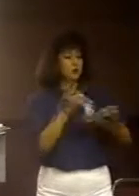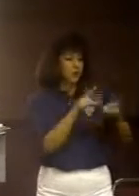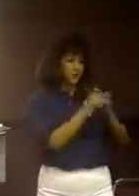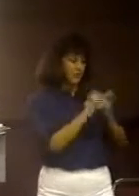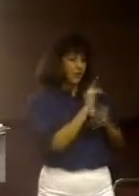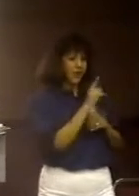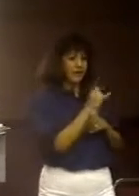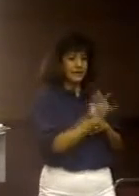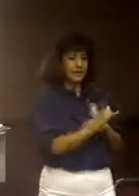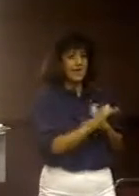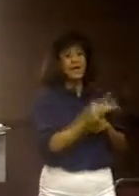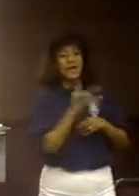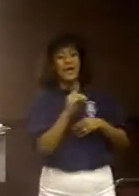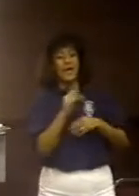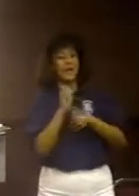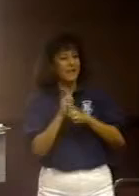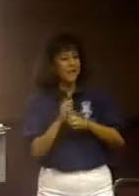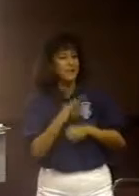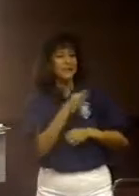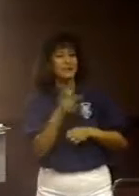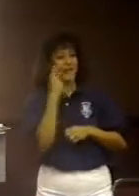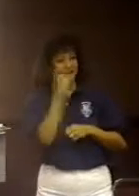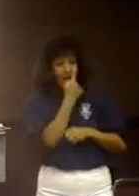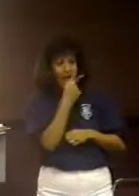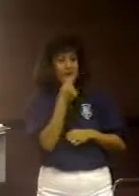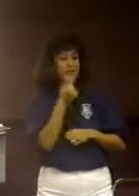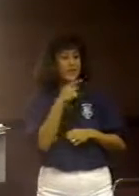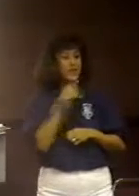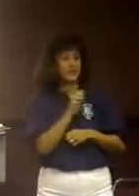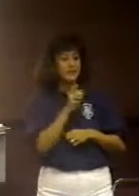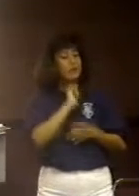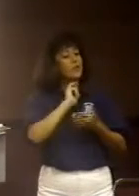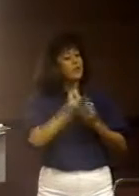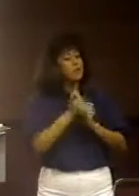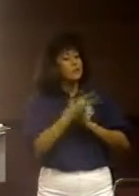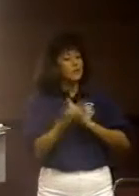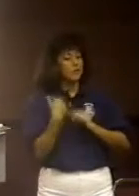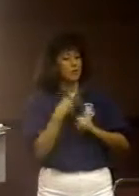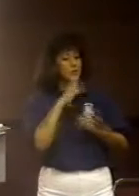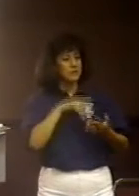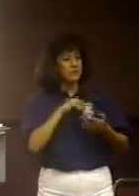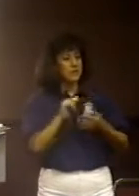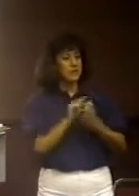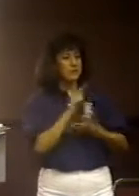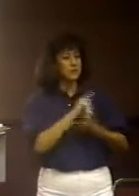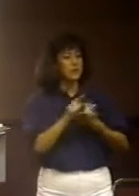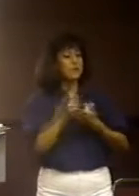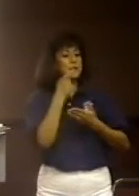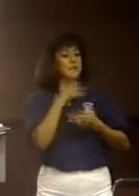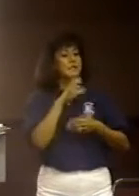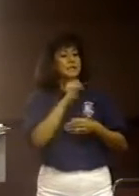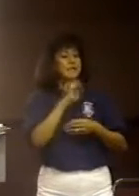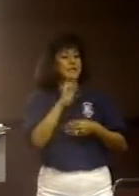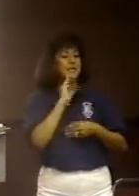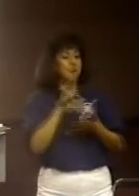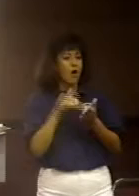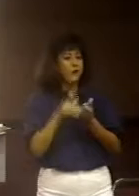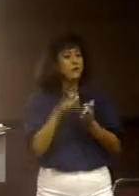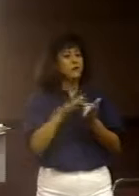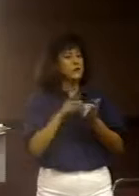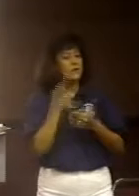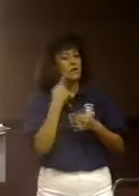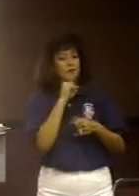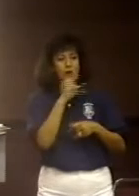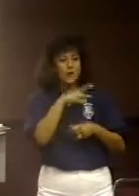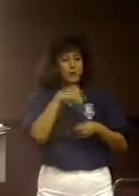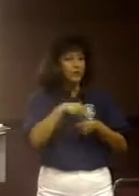directionality and emphasis and eye gaze, the things that we've been studying this week. Because C is often criticized for not including those,